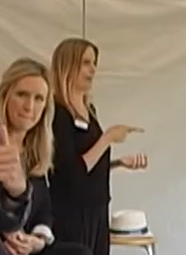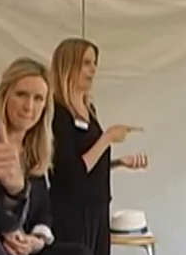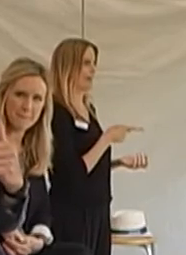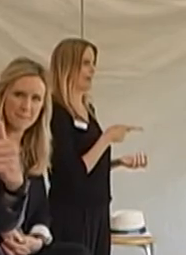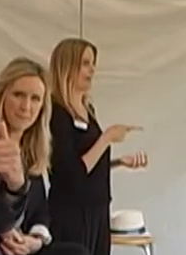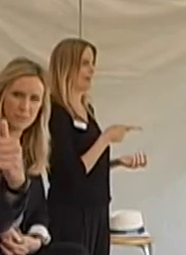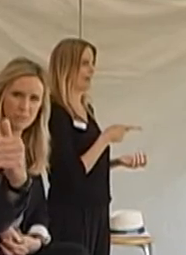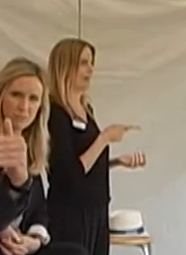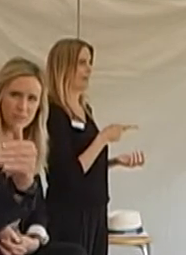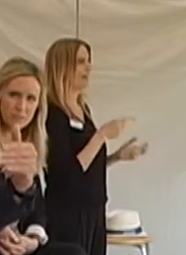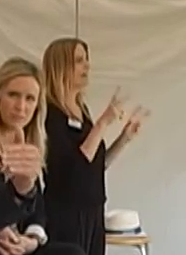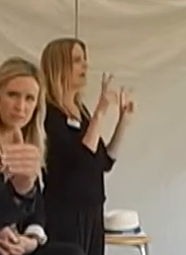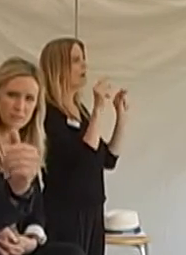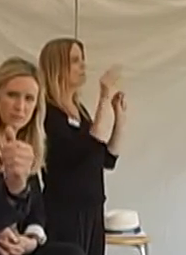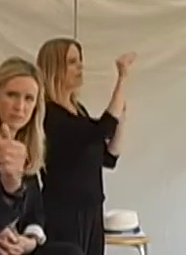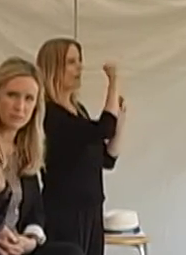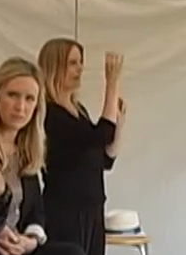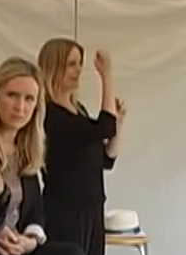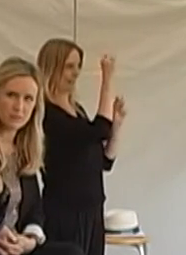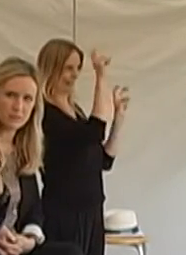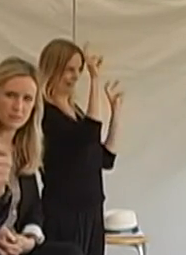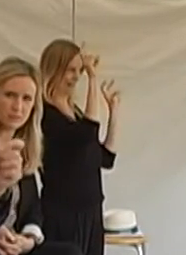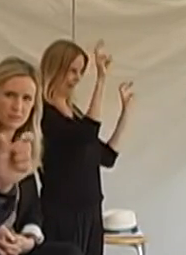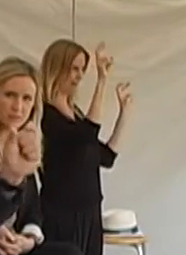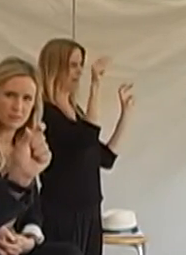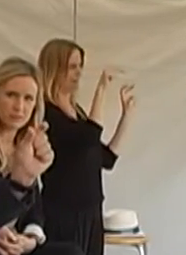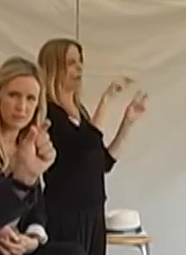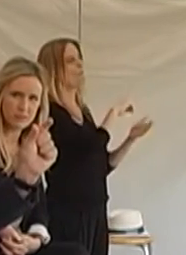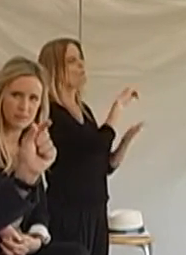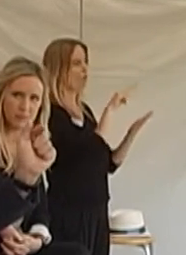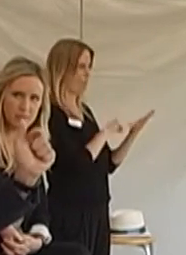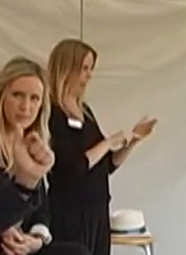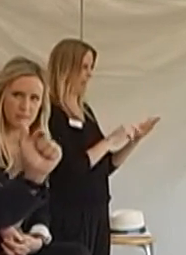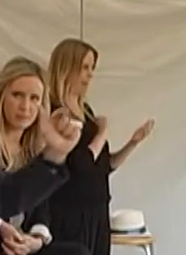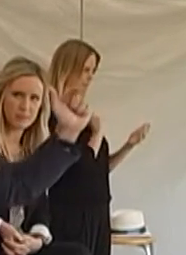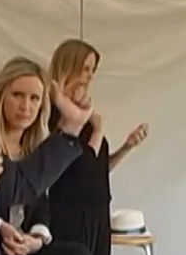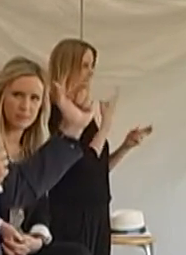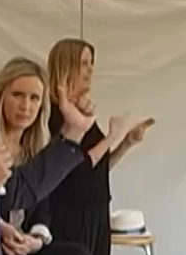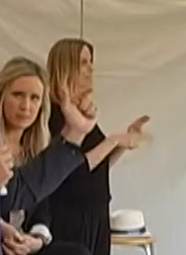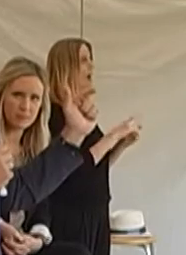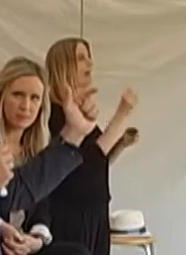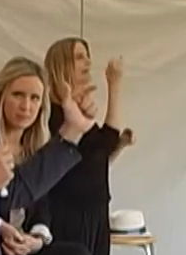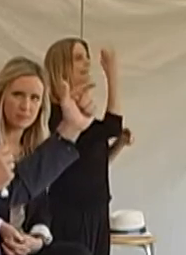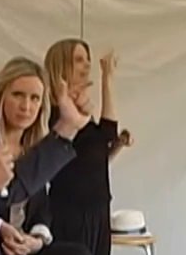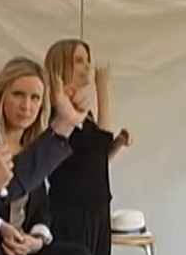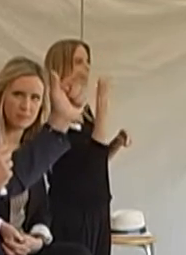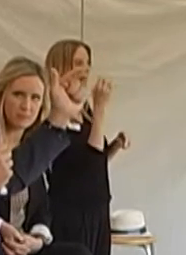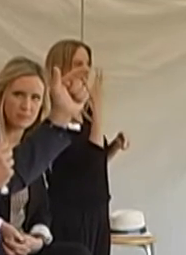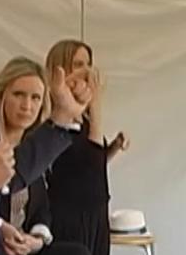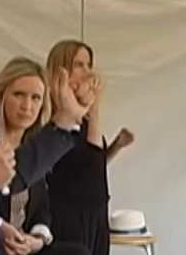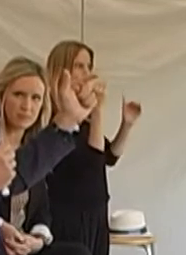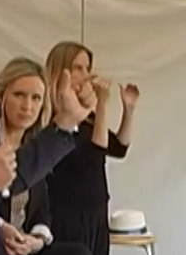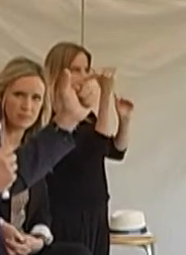case about the Happy Planet Index, you have a problem because you combine two indexes. So you